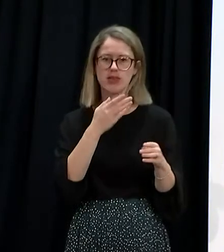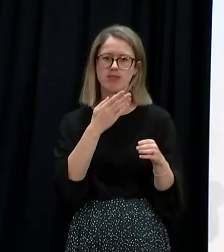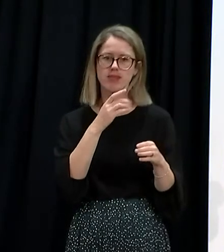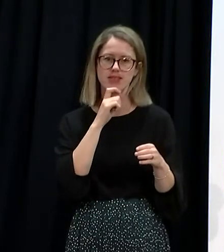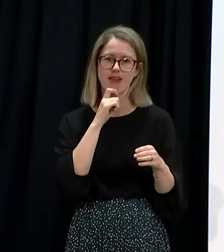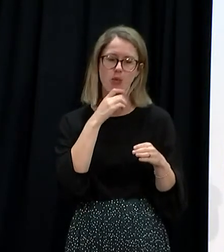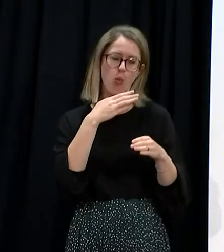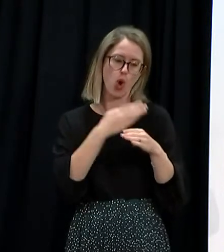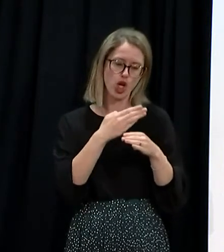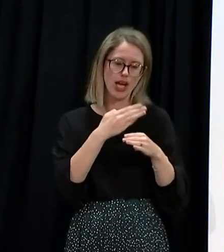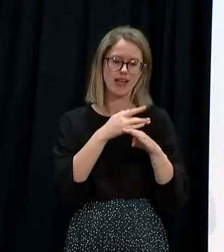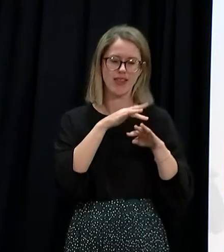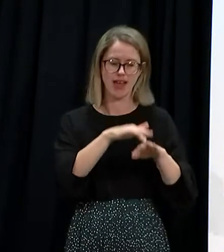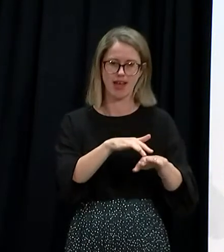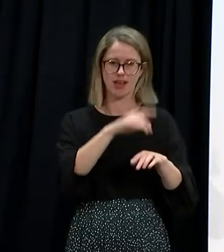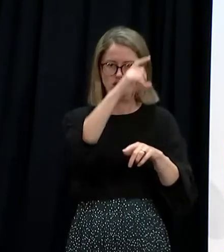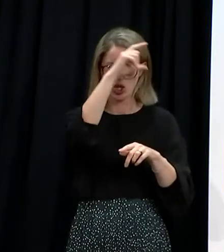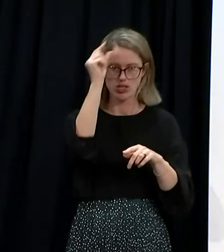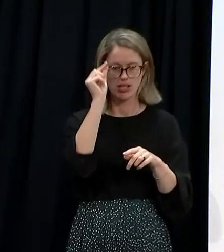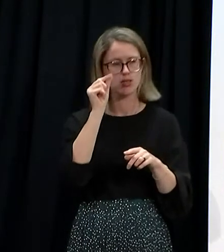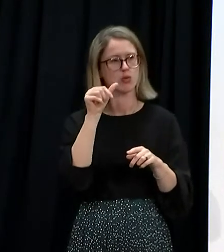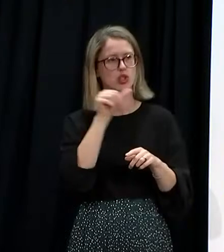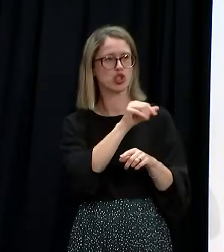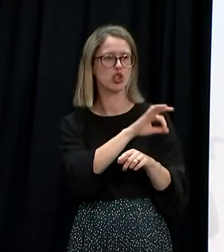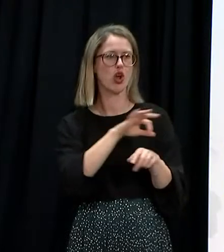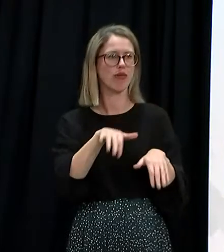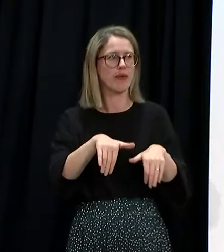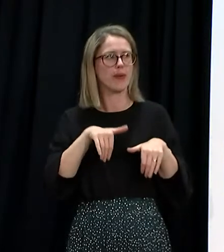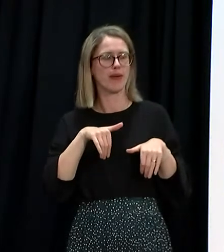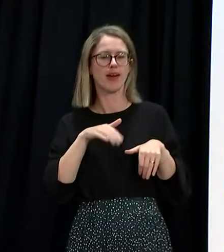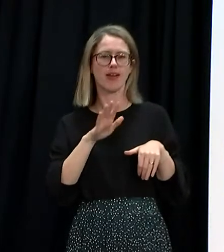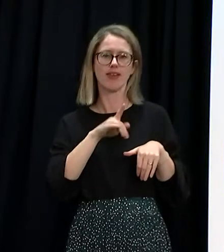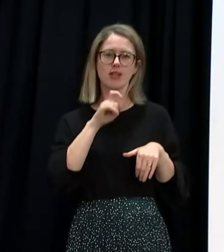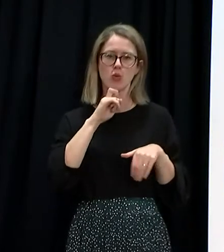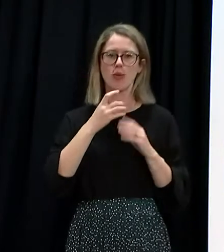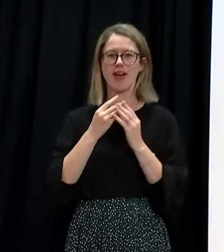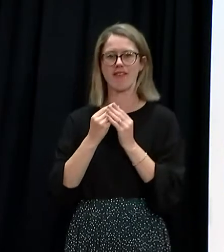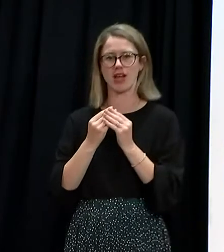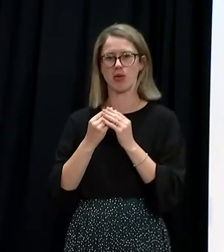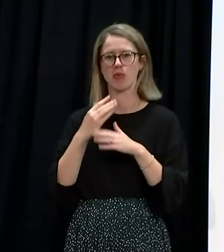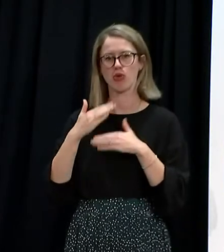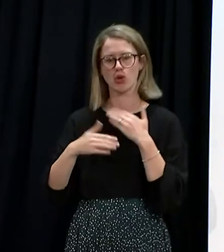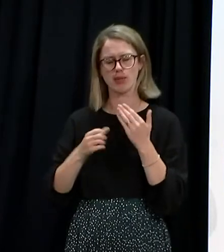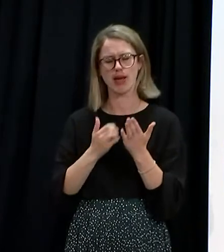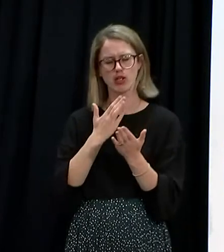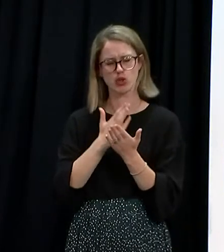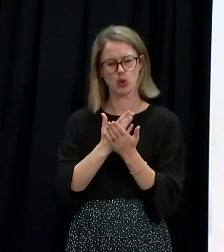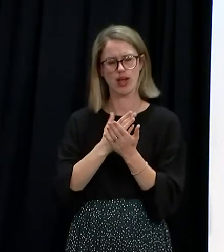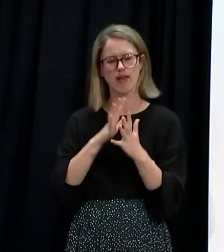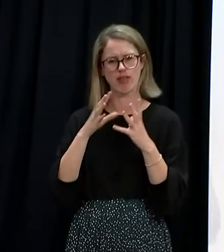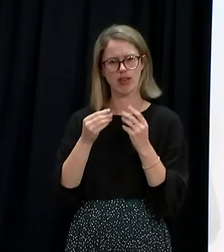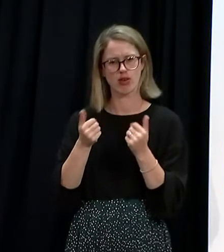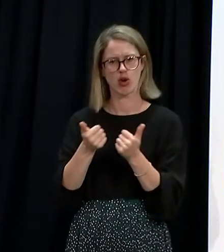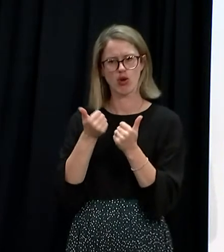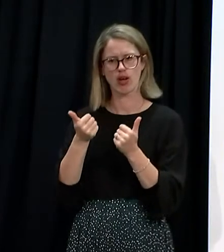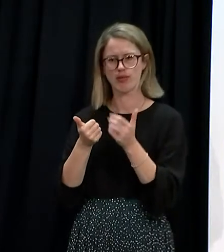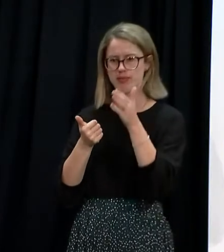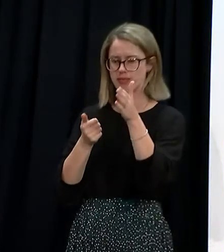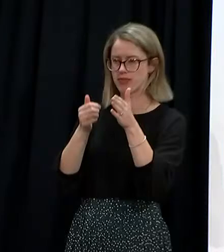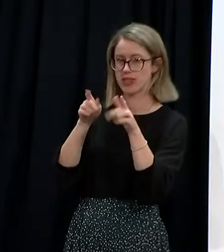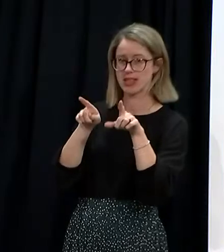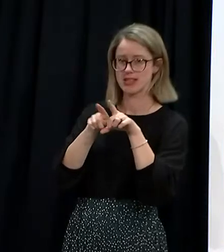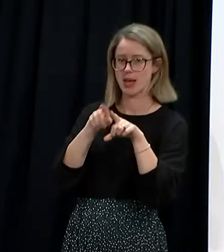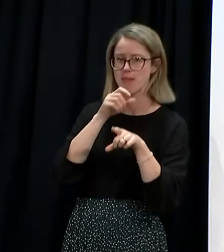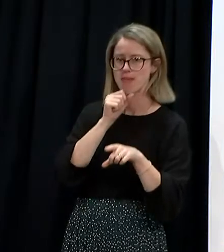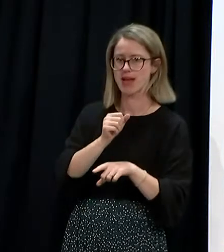line. And so we should not shy away from that. This will be a valuable process for us to make sure that we have all of our settings right. Comfortable with